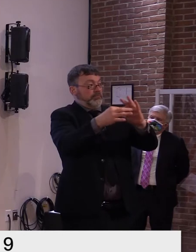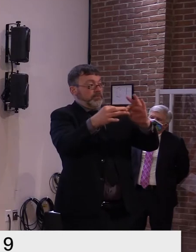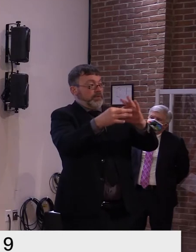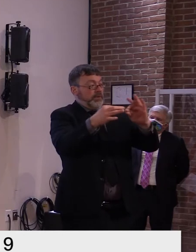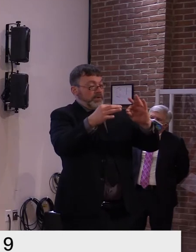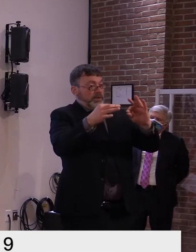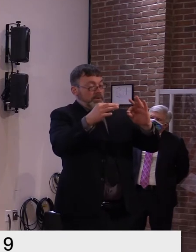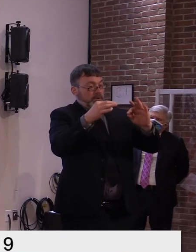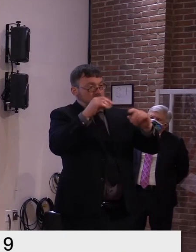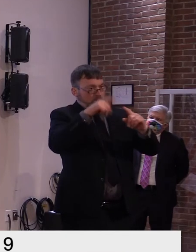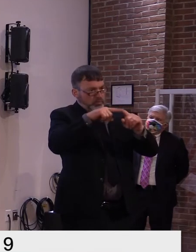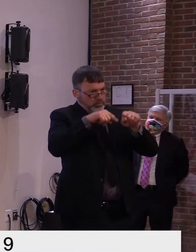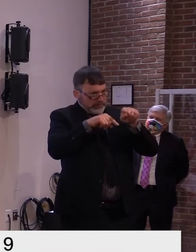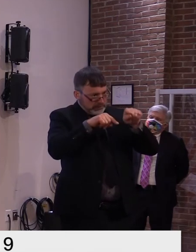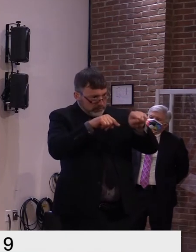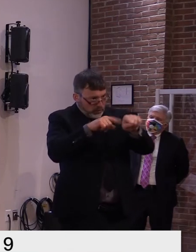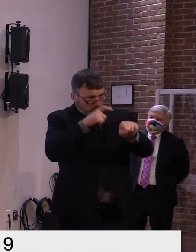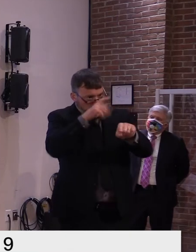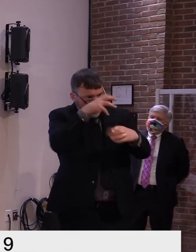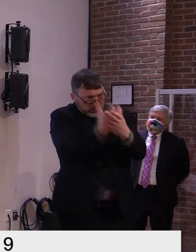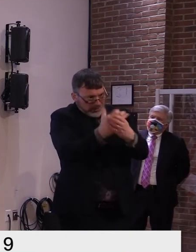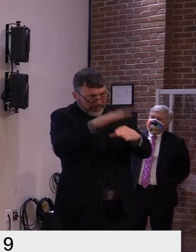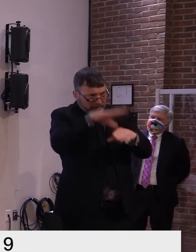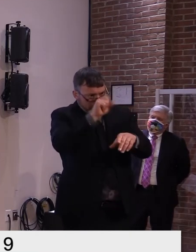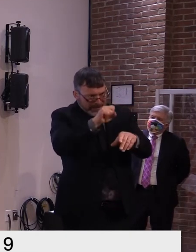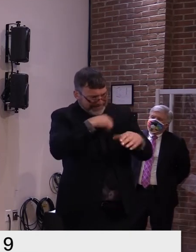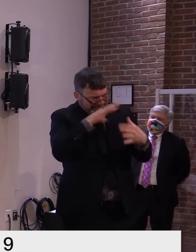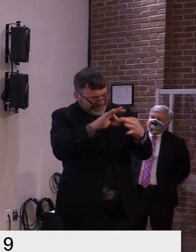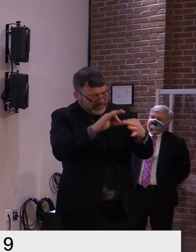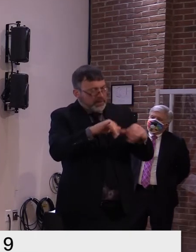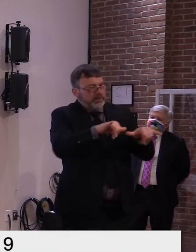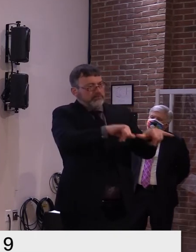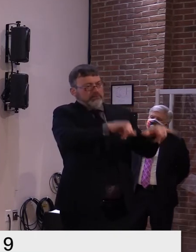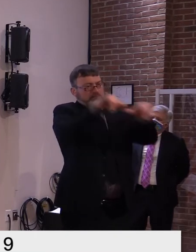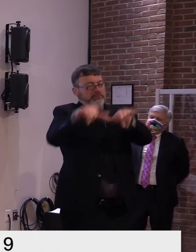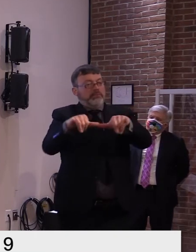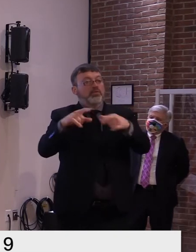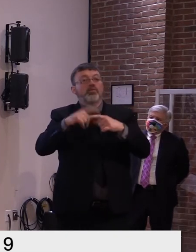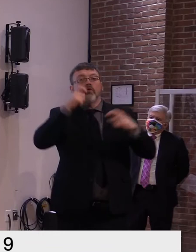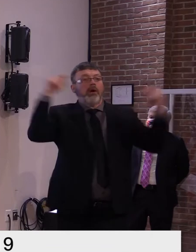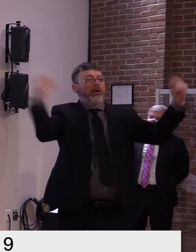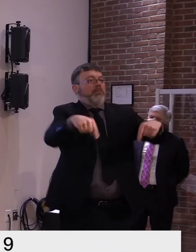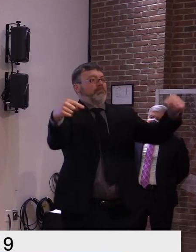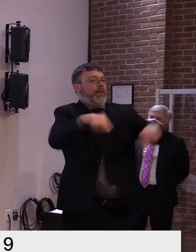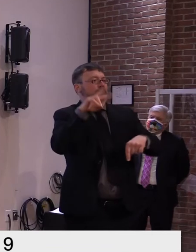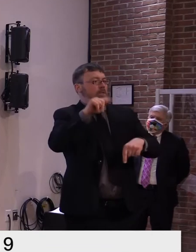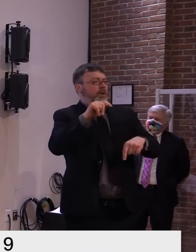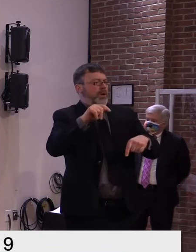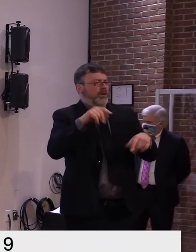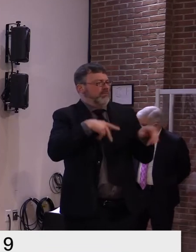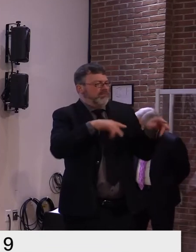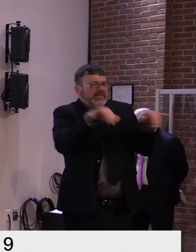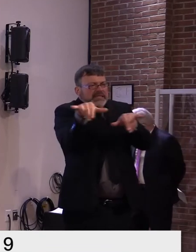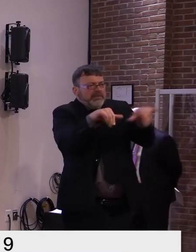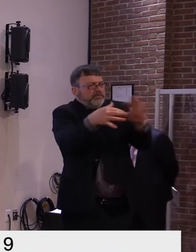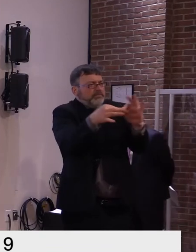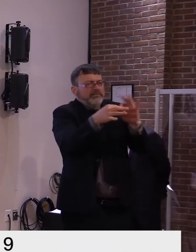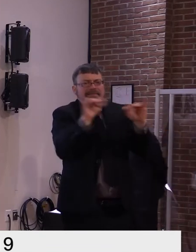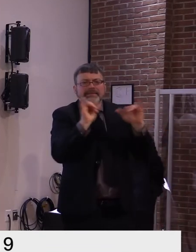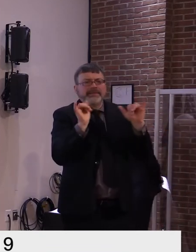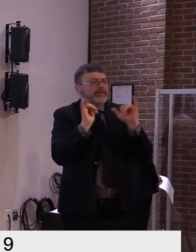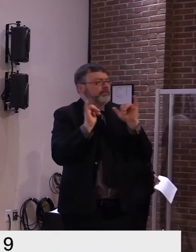guidance, but be altruistic and look out for one another. So the act of going into a quarantine after such